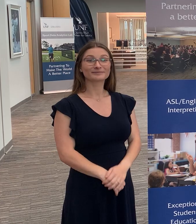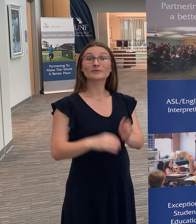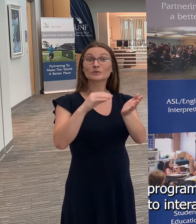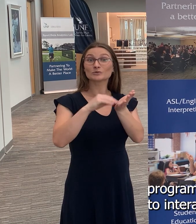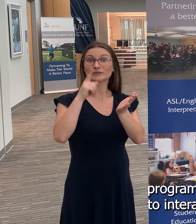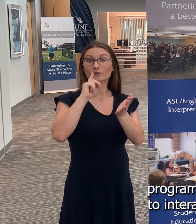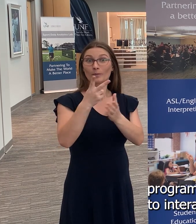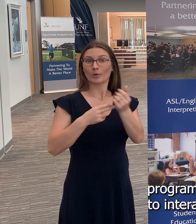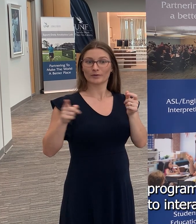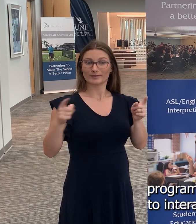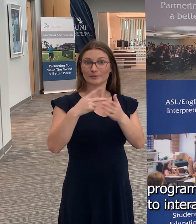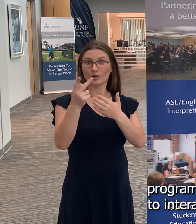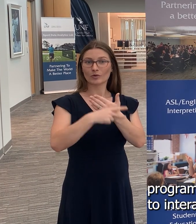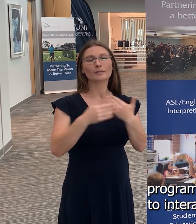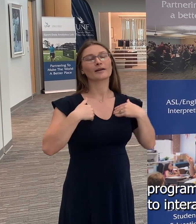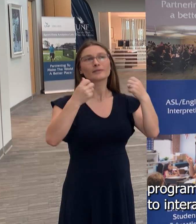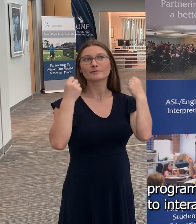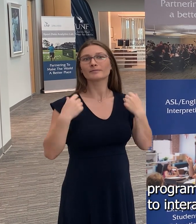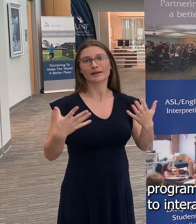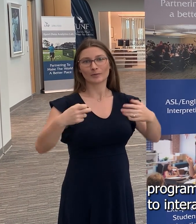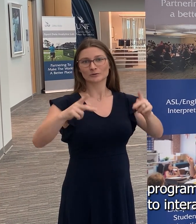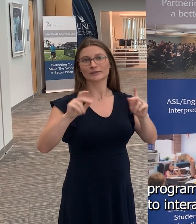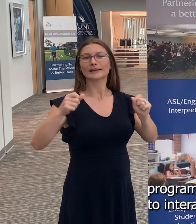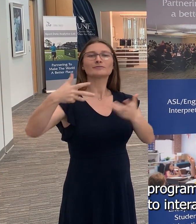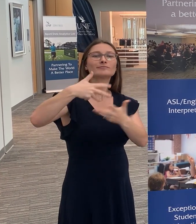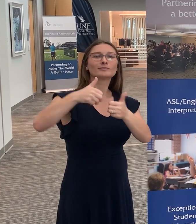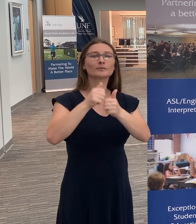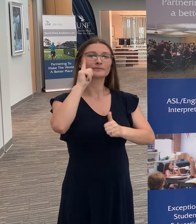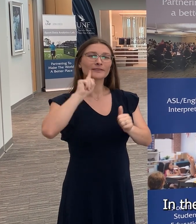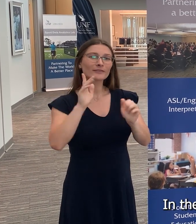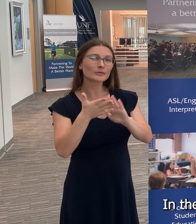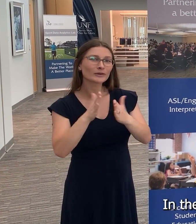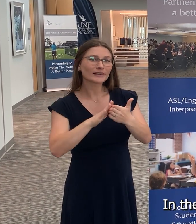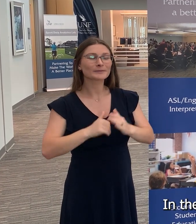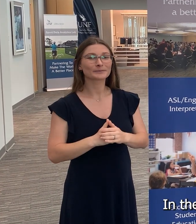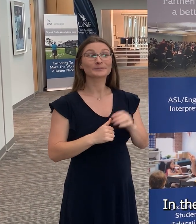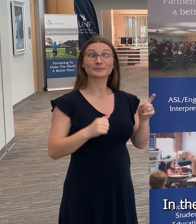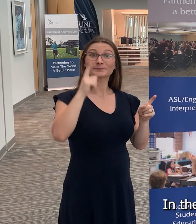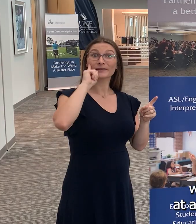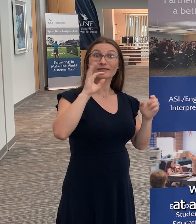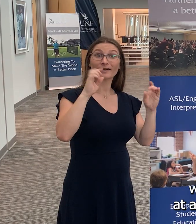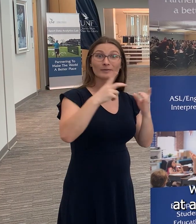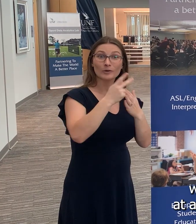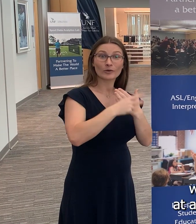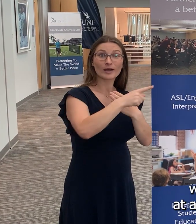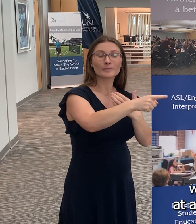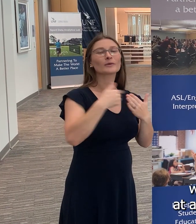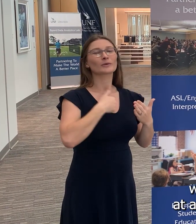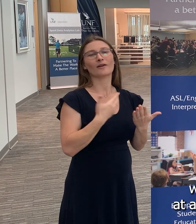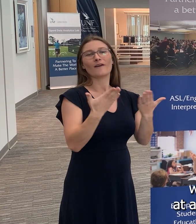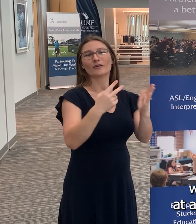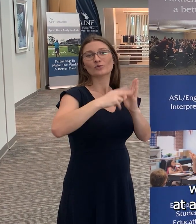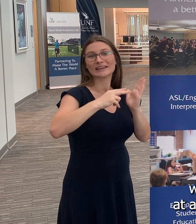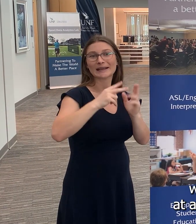Students in both programs have a lot of opportunities to interact with the deaf community. In the Deaf Education program, we do reading buddies